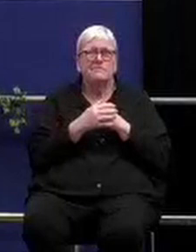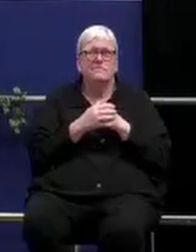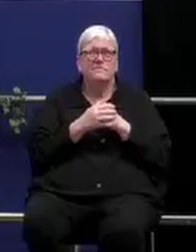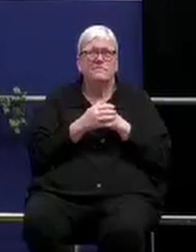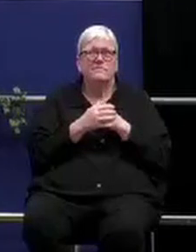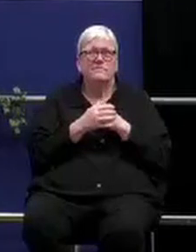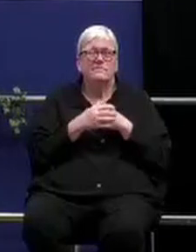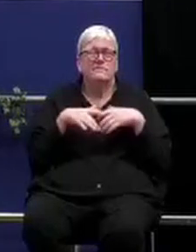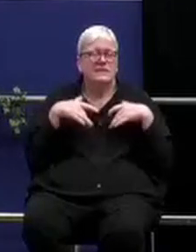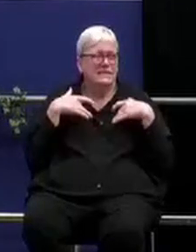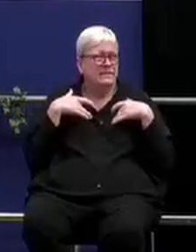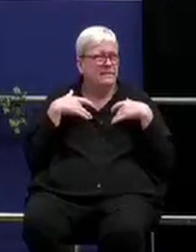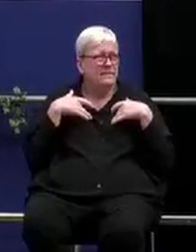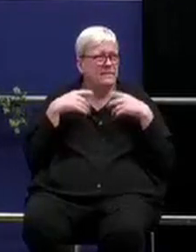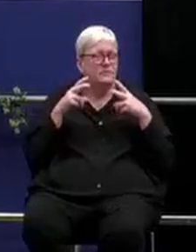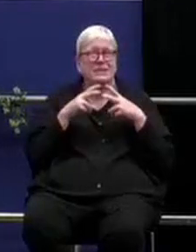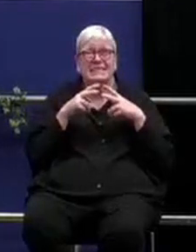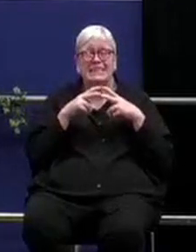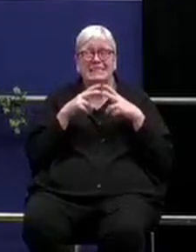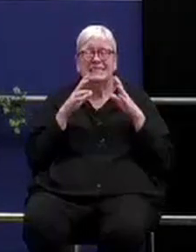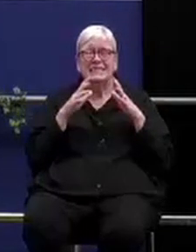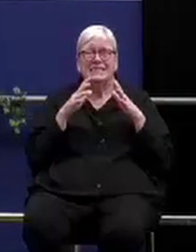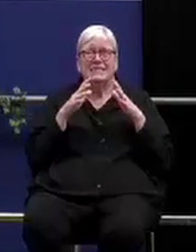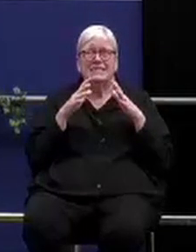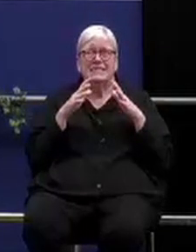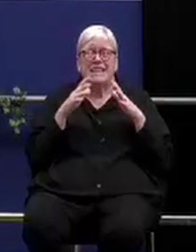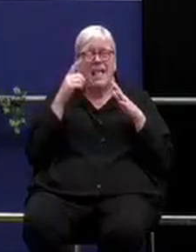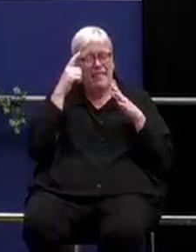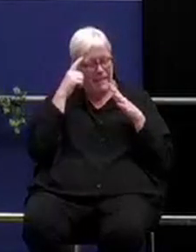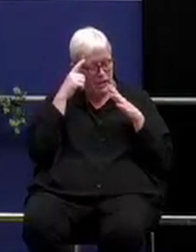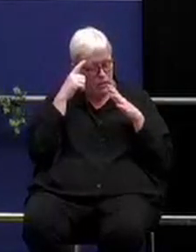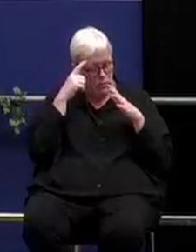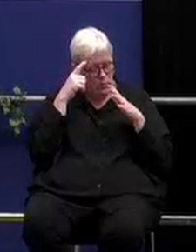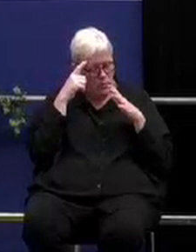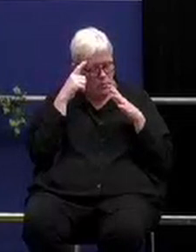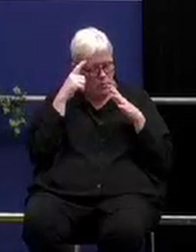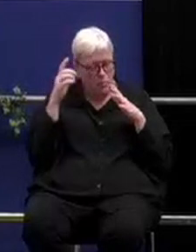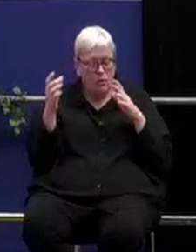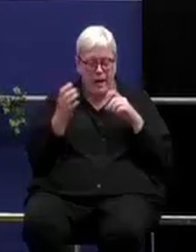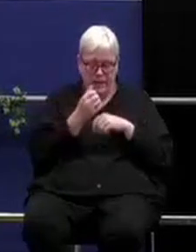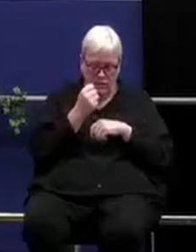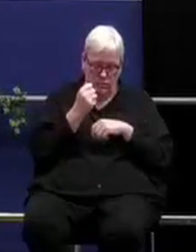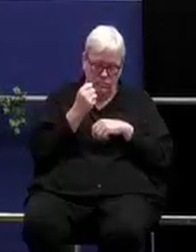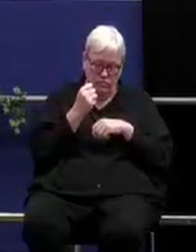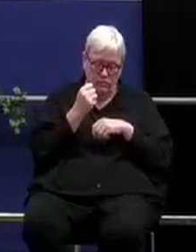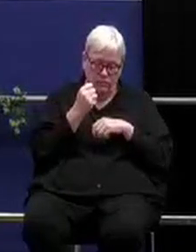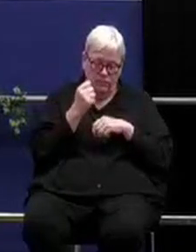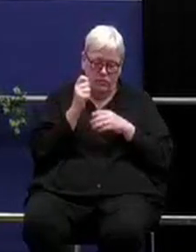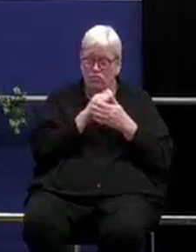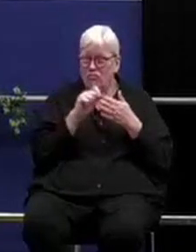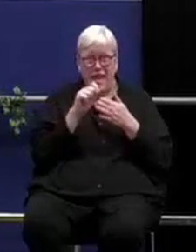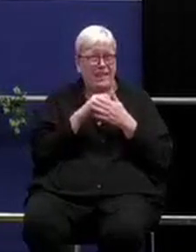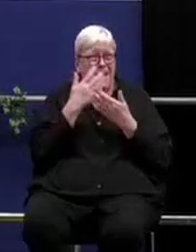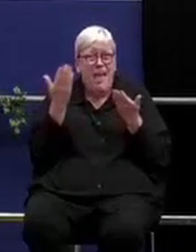I can go back to that in a bit more detail. But I think what I've taken from what I didn't know 5 years ago is that you should just write everywhere you can. I